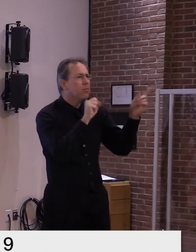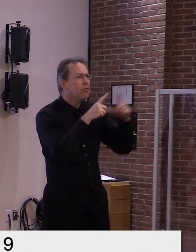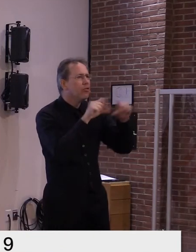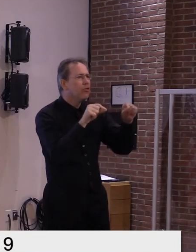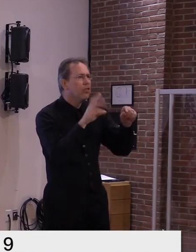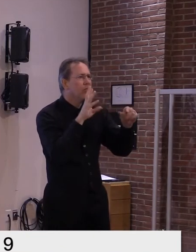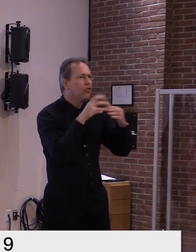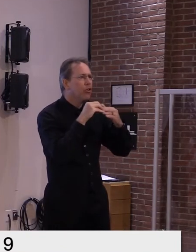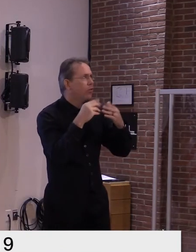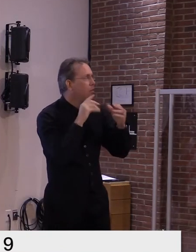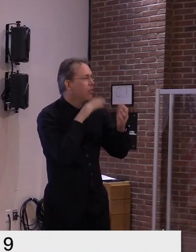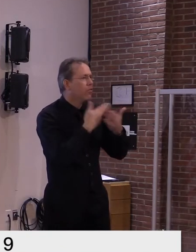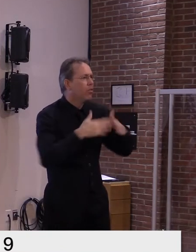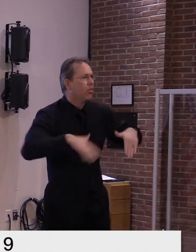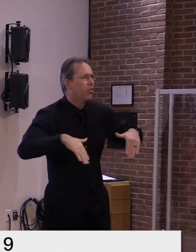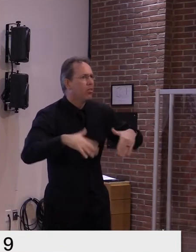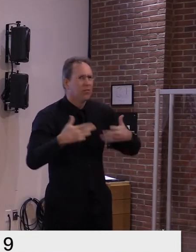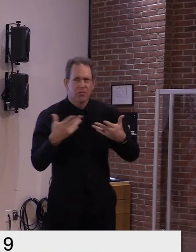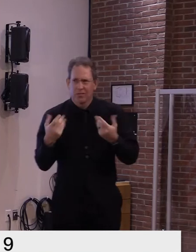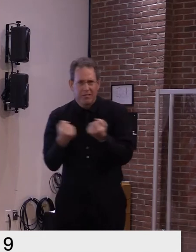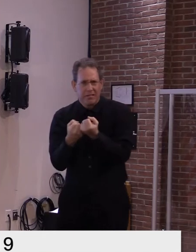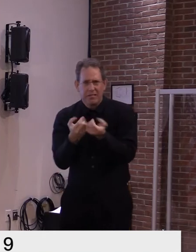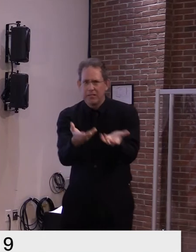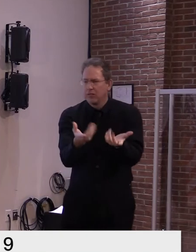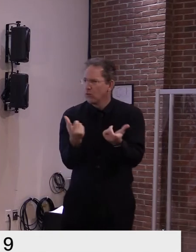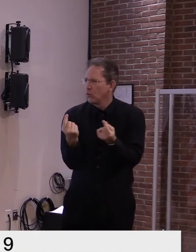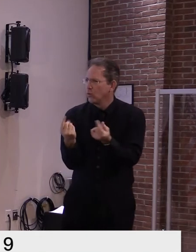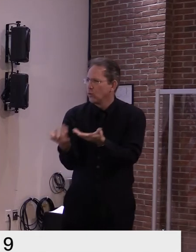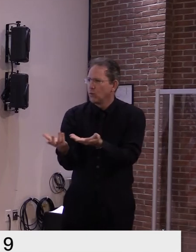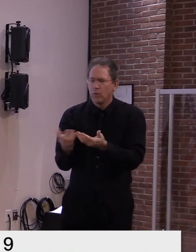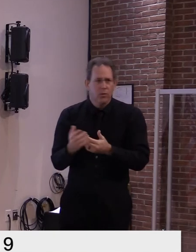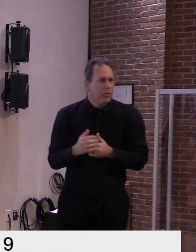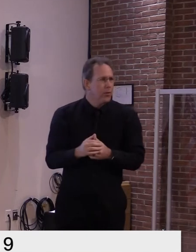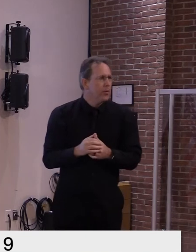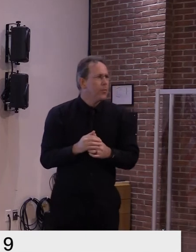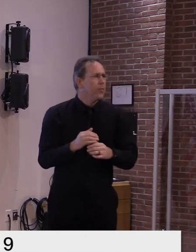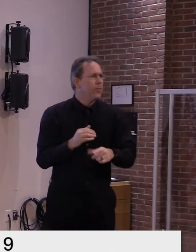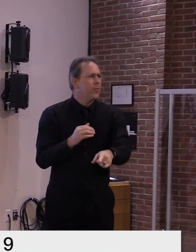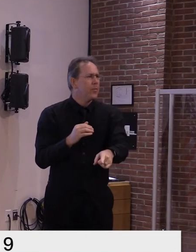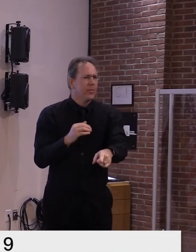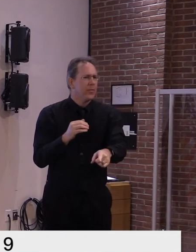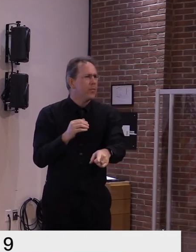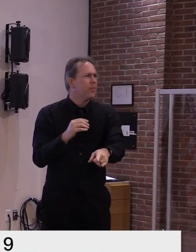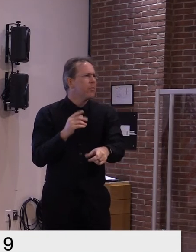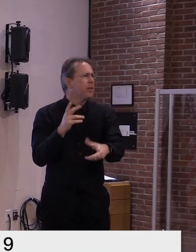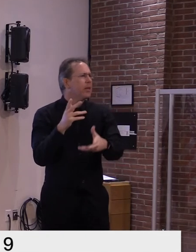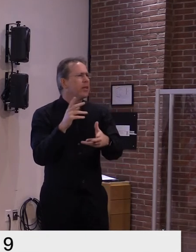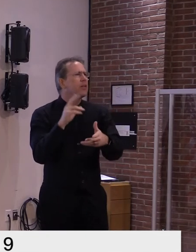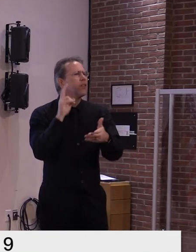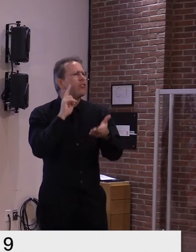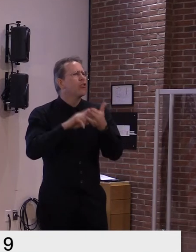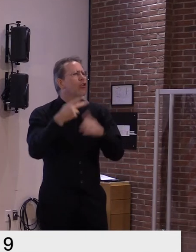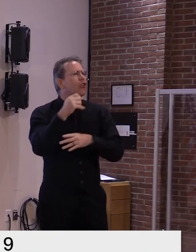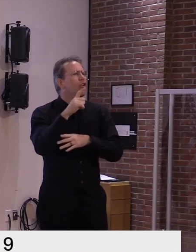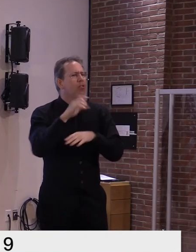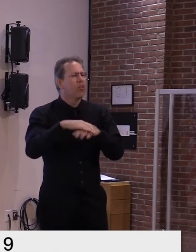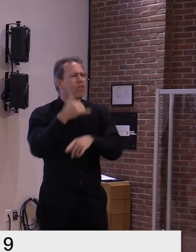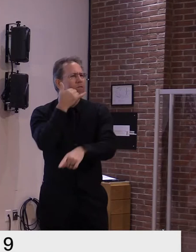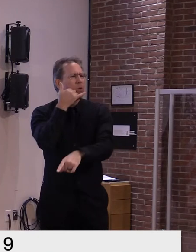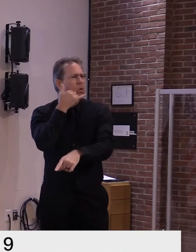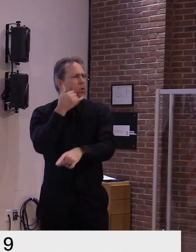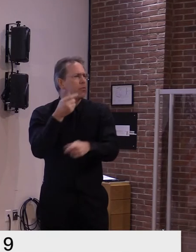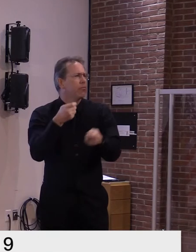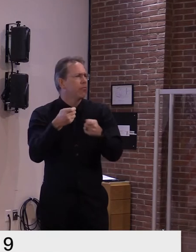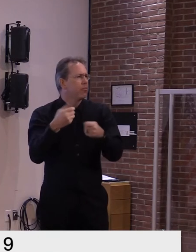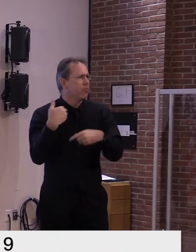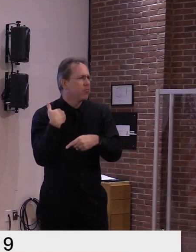I wonder if Secretary Curley might be able to speak to some of the, I know we have rental assistance programs. There